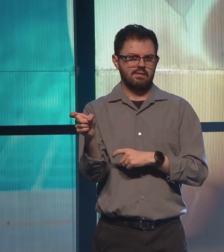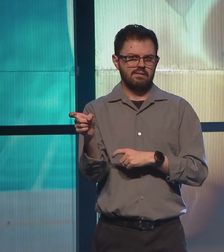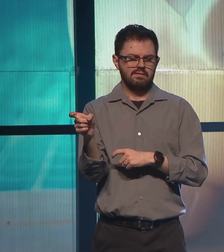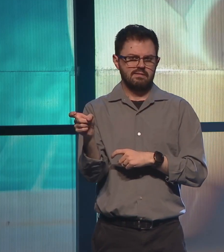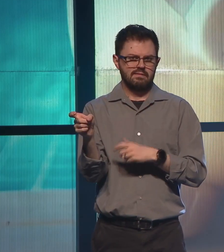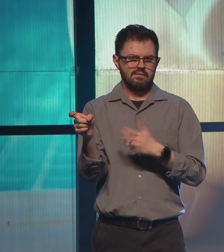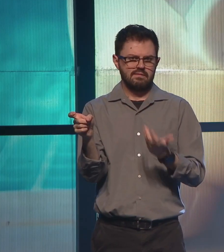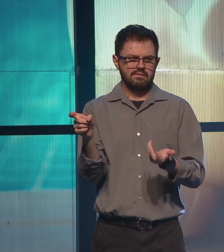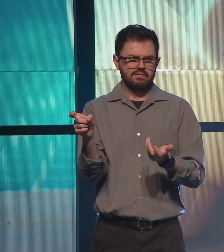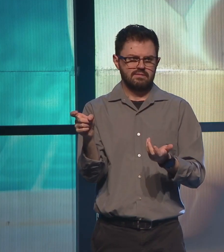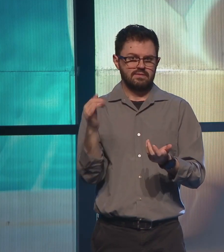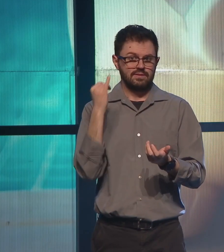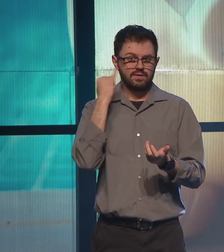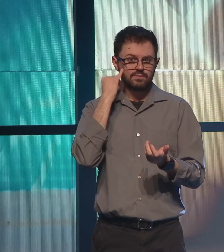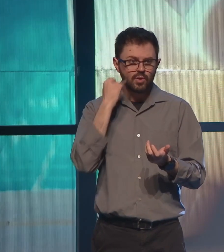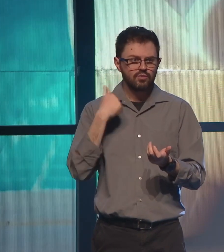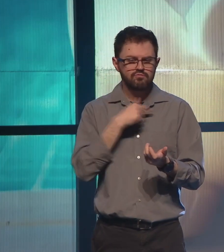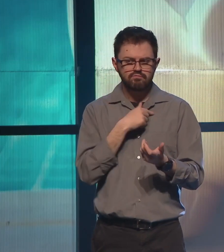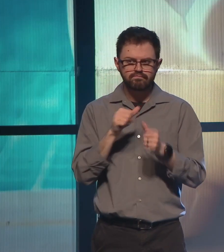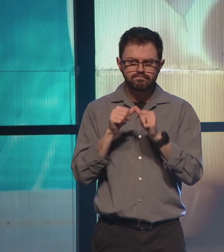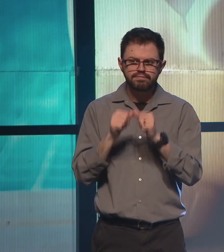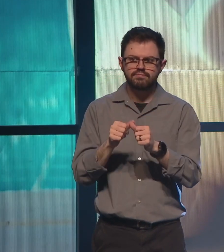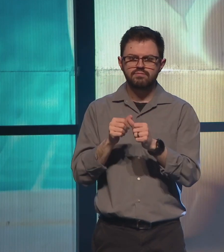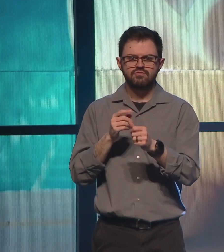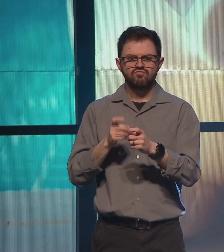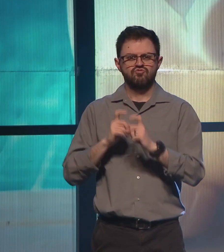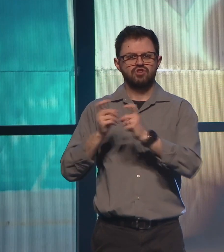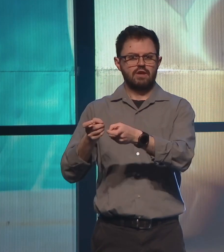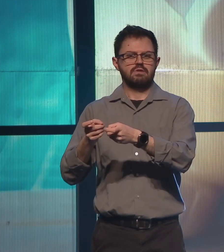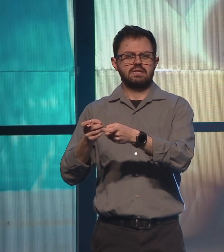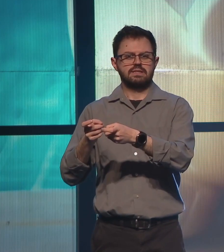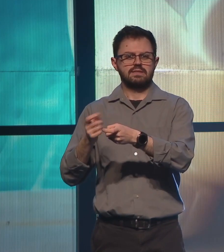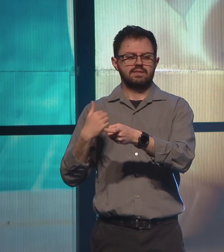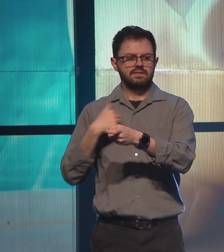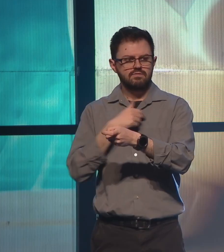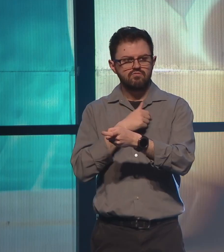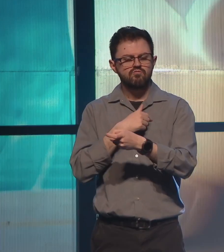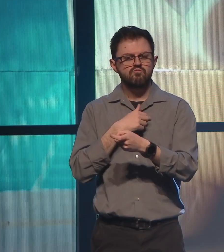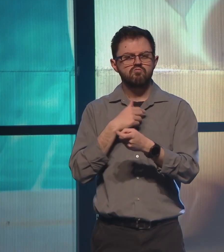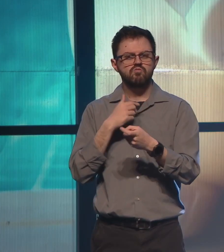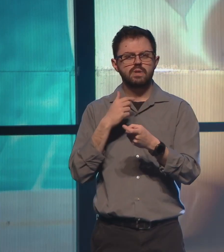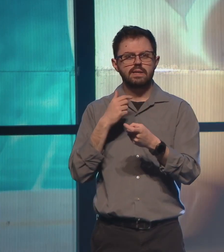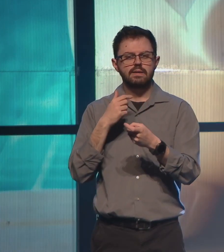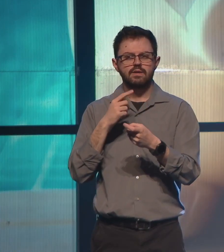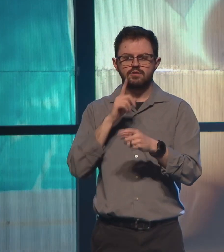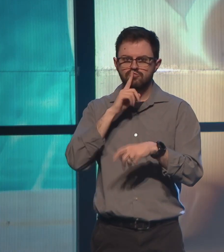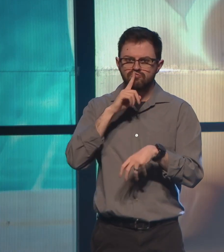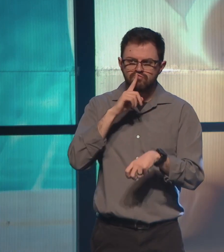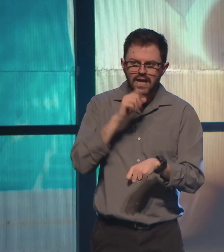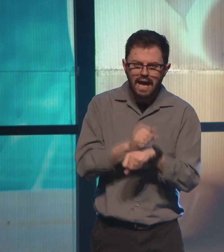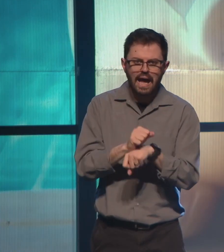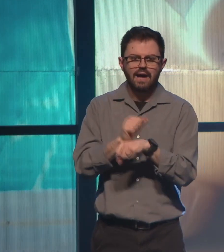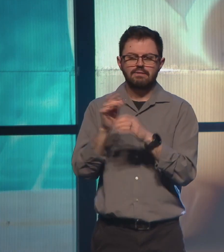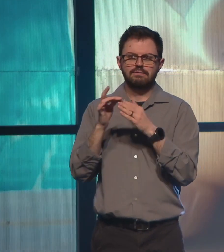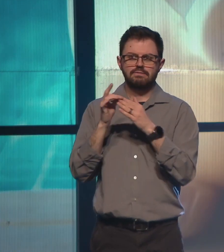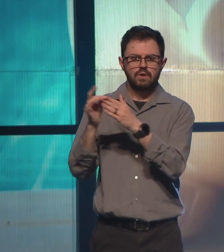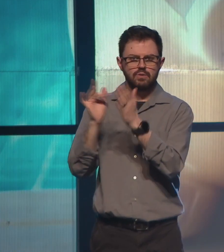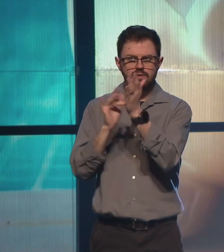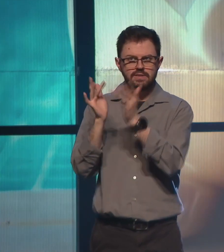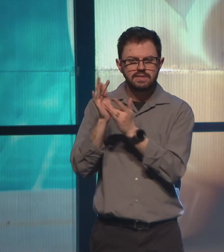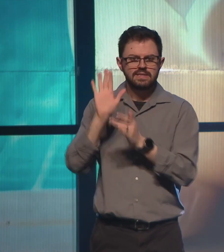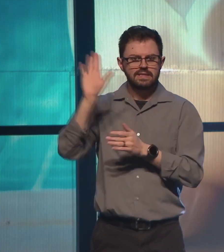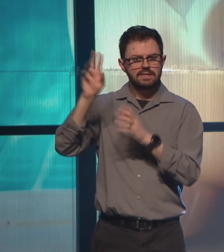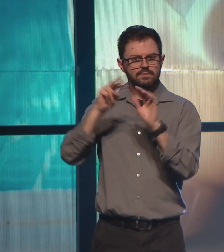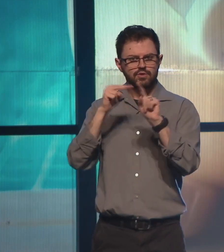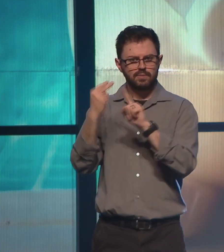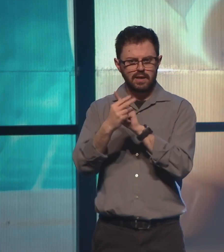Imagine if we were generous. Right? Imagine if we actually saw the world through the lens of Jesus and peacemaking. Like I can see